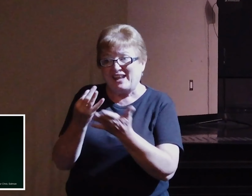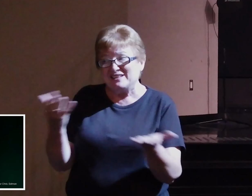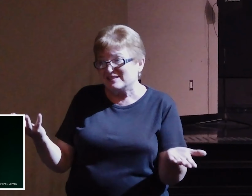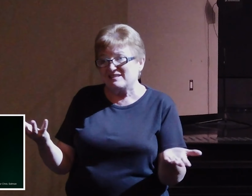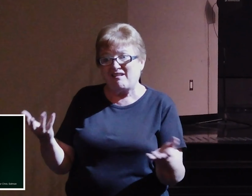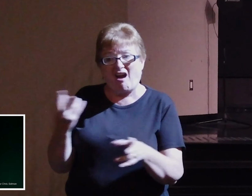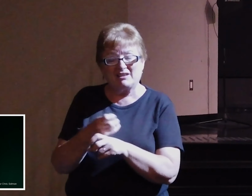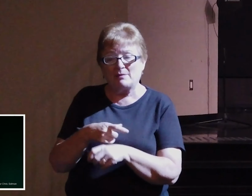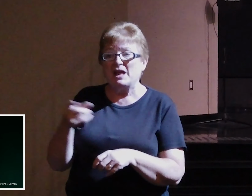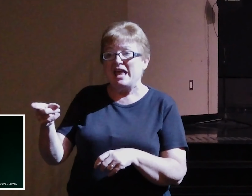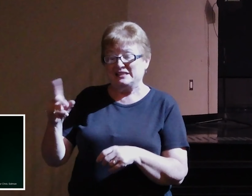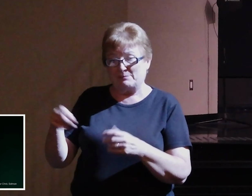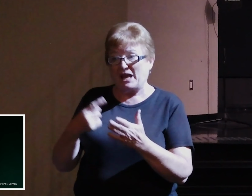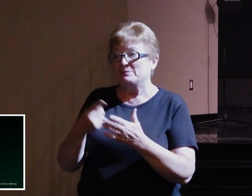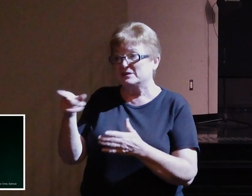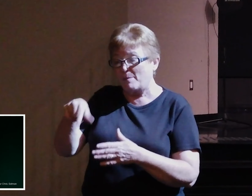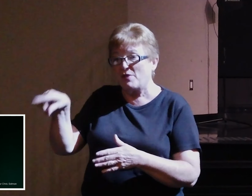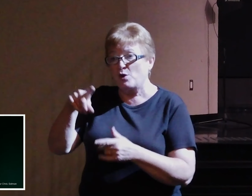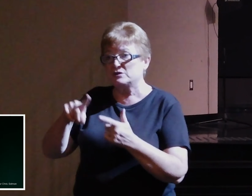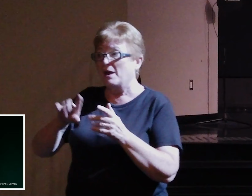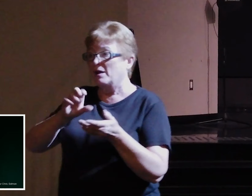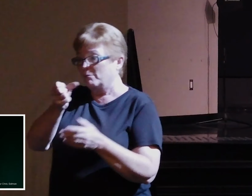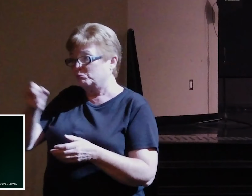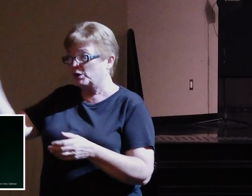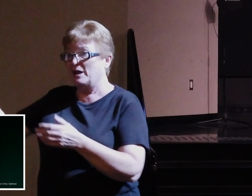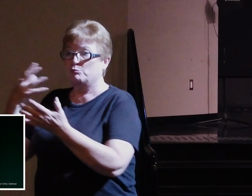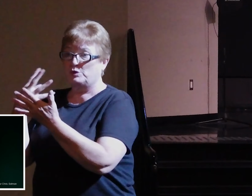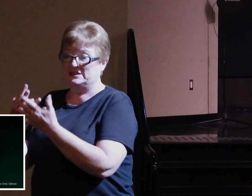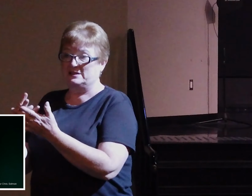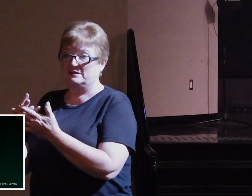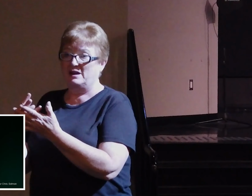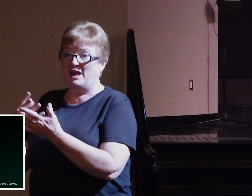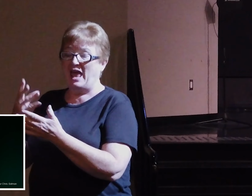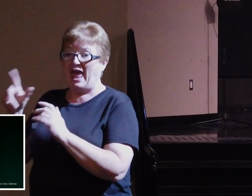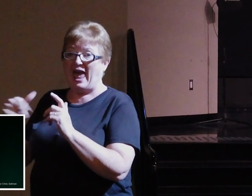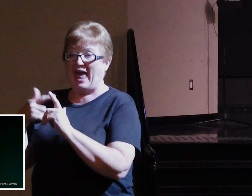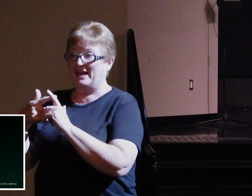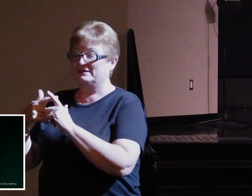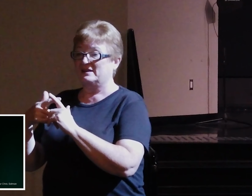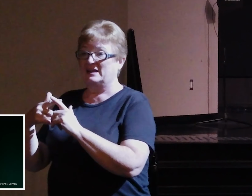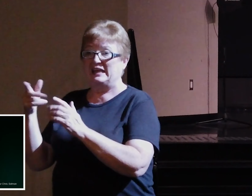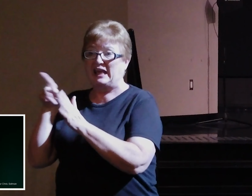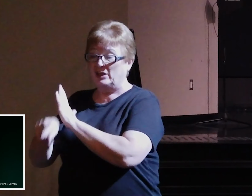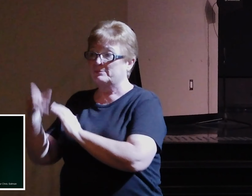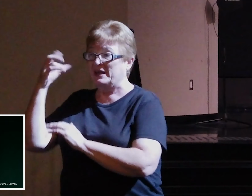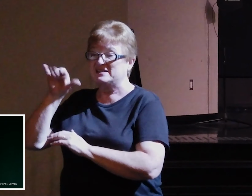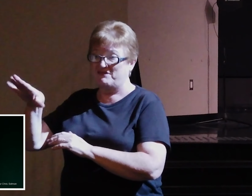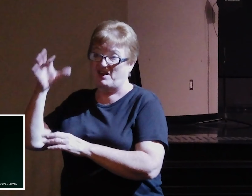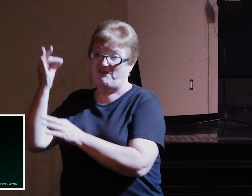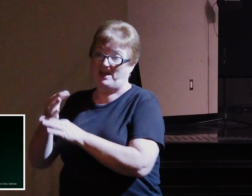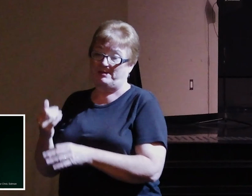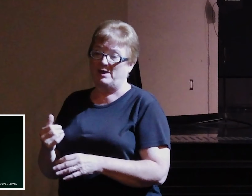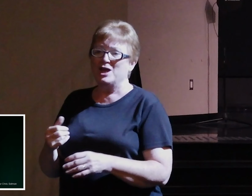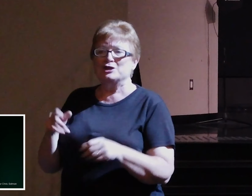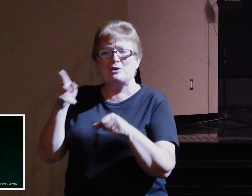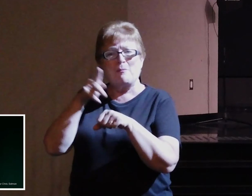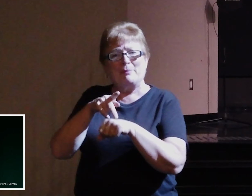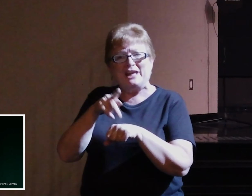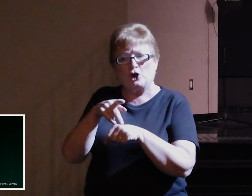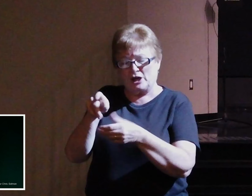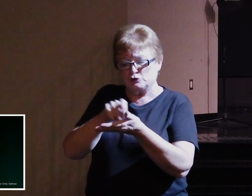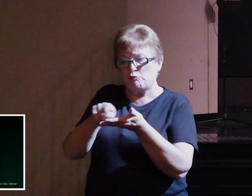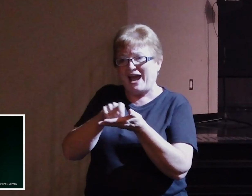would also be imprisoned and executed for their faith. So Peter's writing this letter, not because it's a pretty scene,